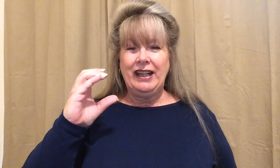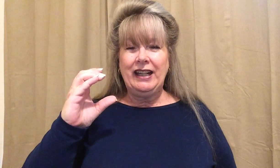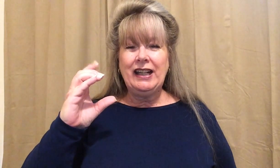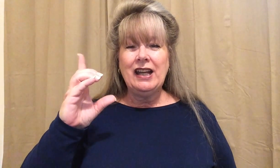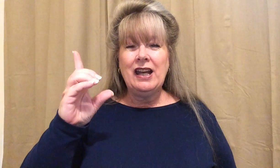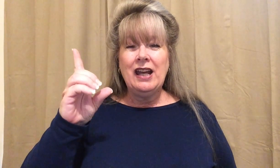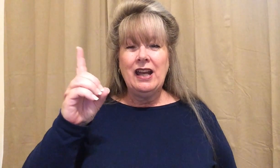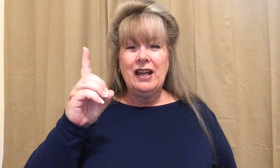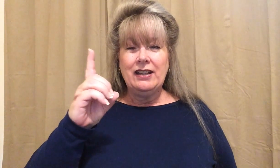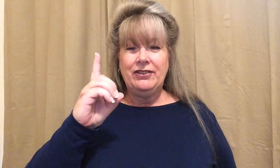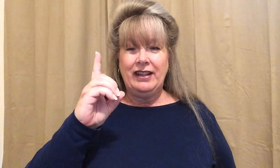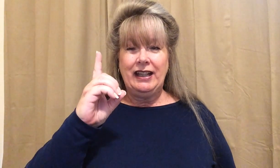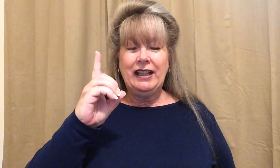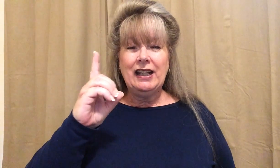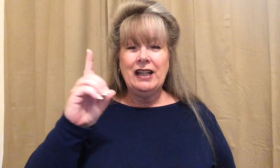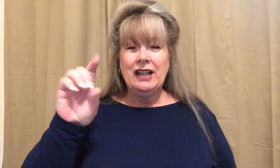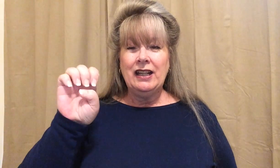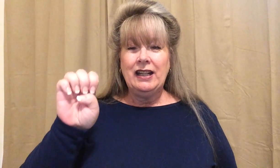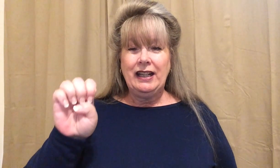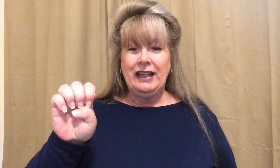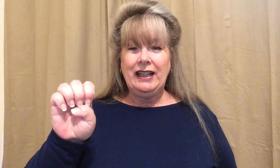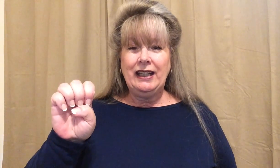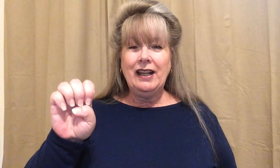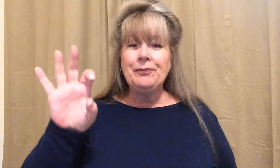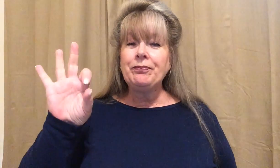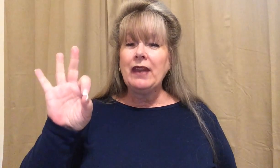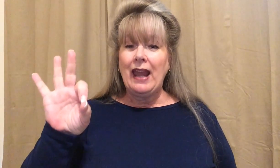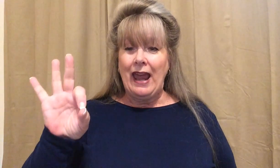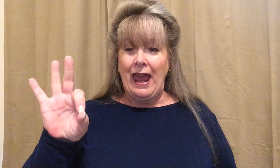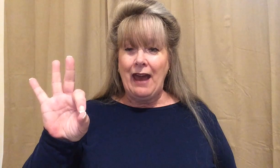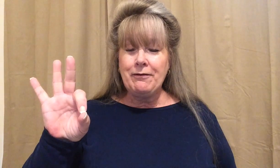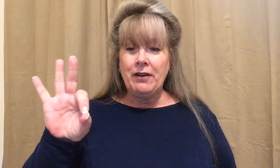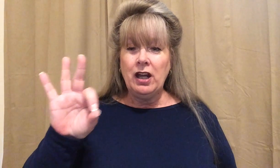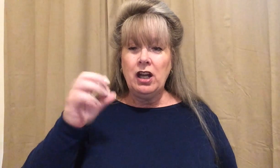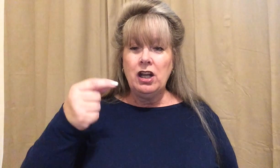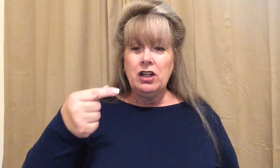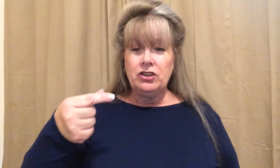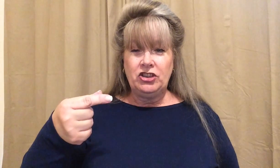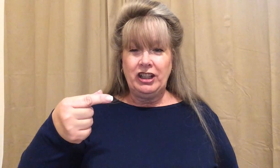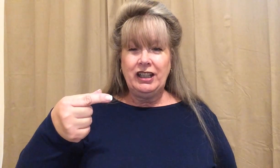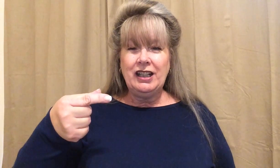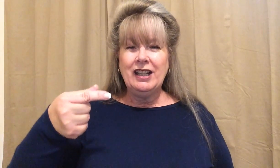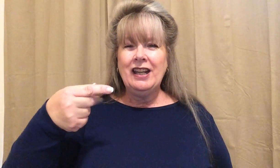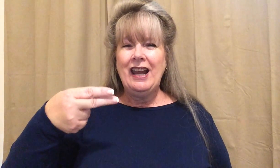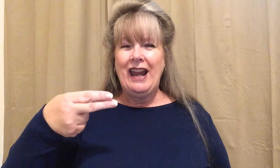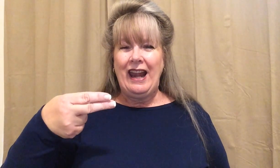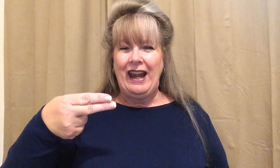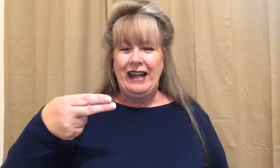C, D, E, F, G,